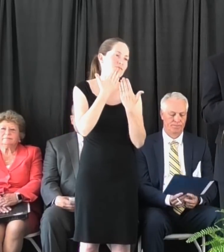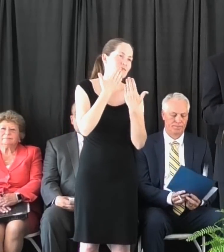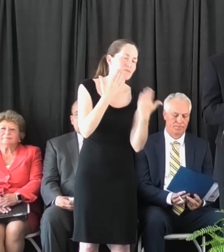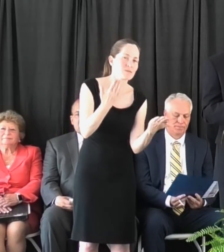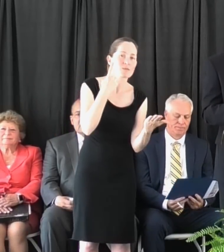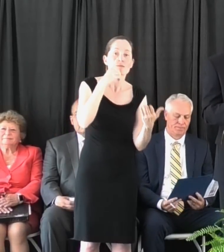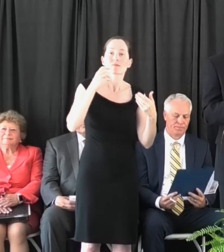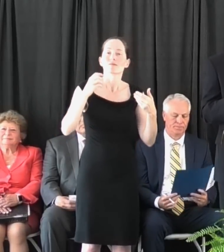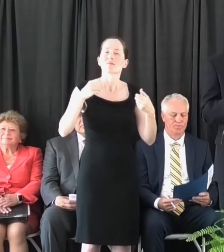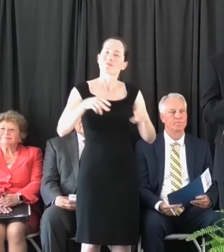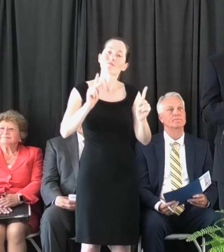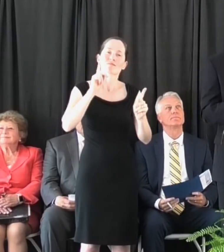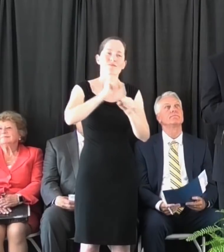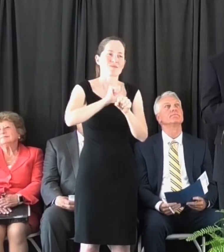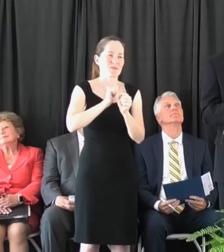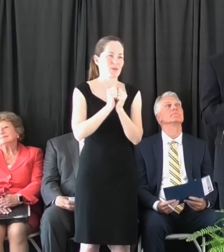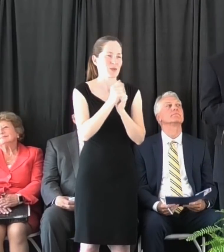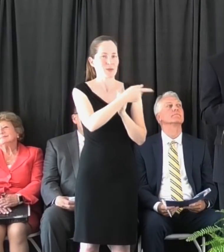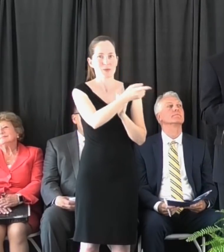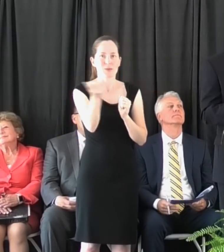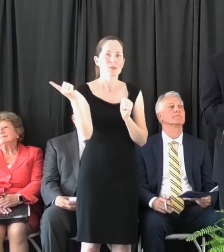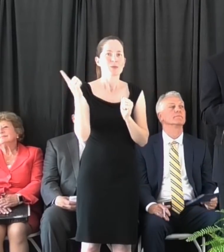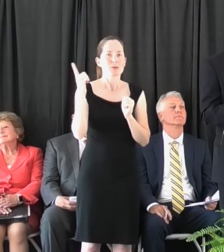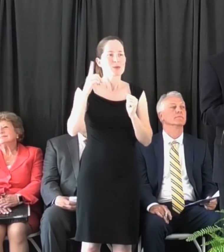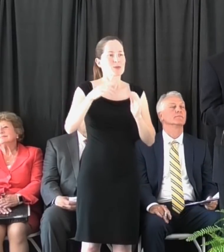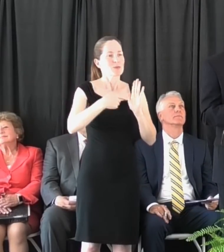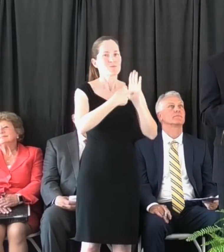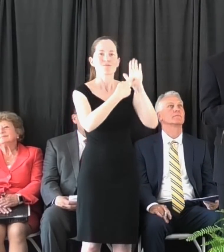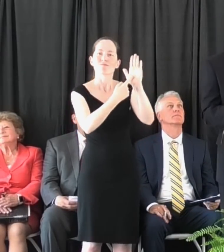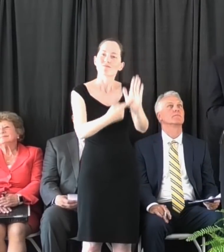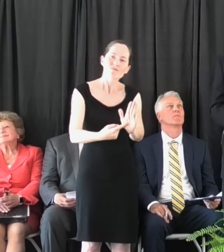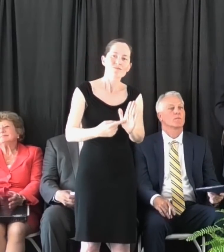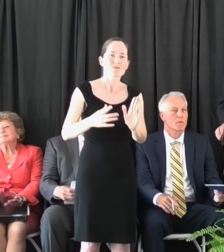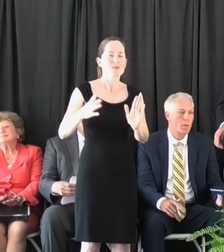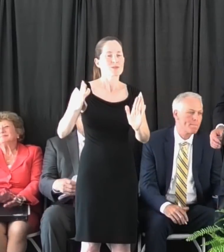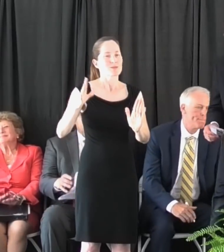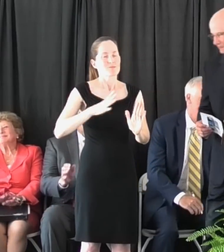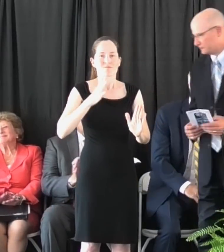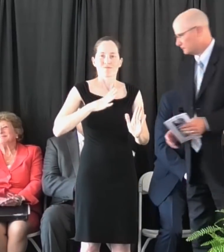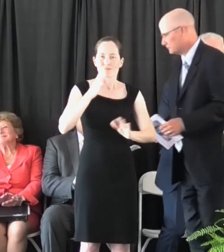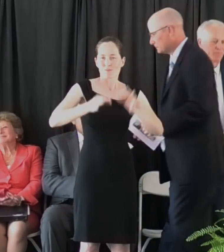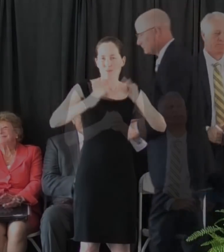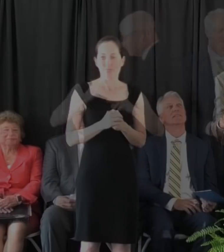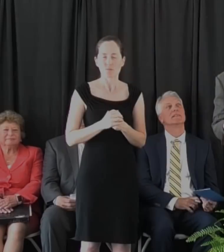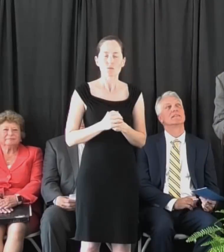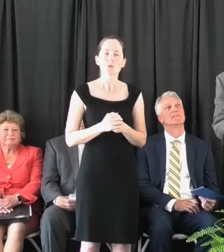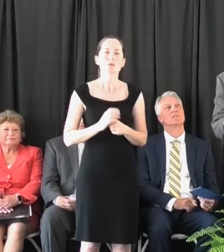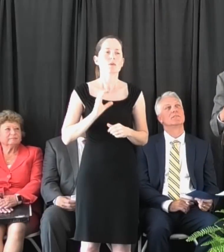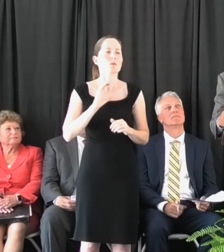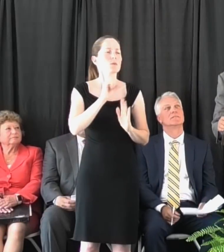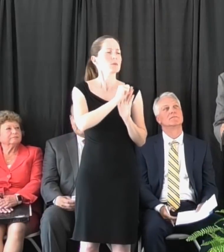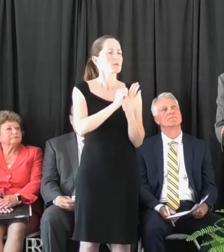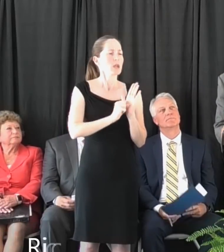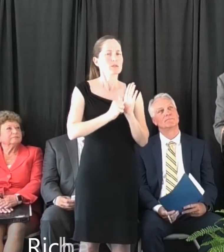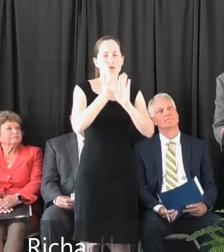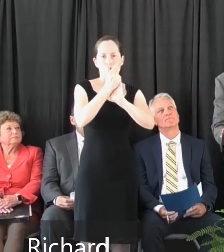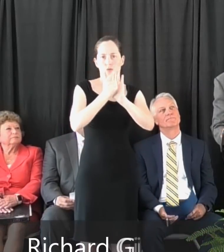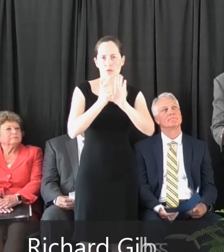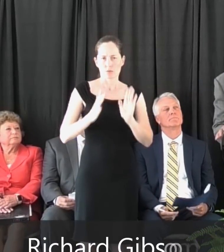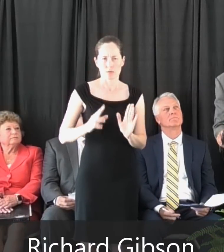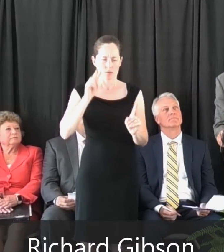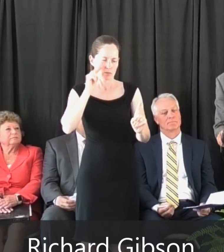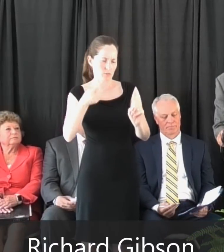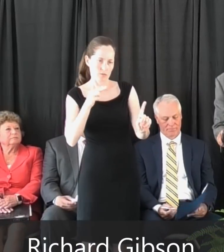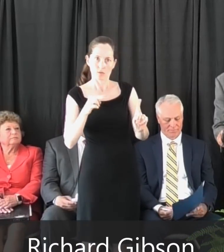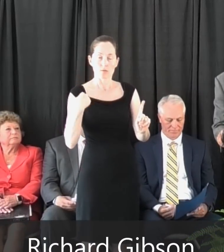deliver a world-class courthouse for you in a few short years. Thank you. We are very, very grateful to have